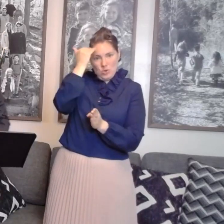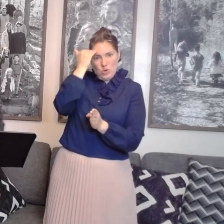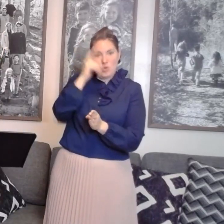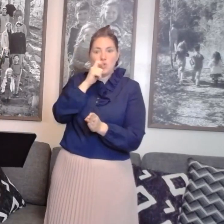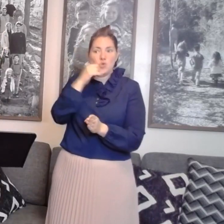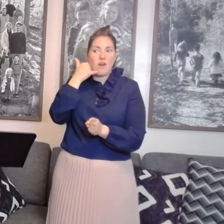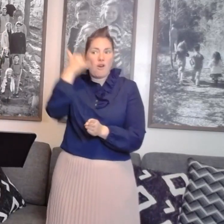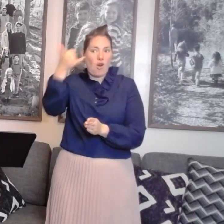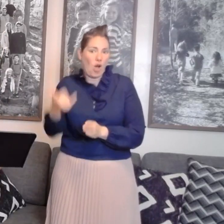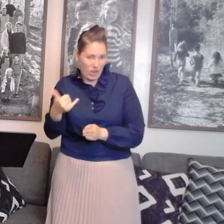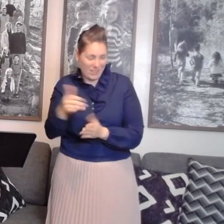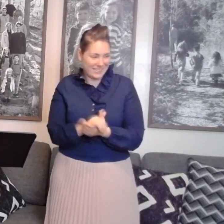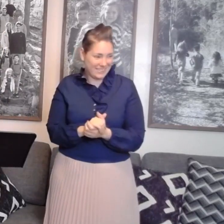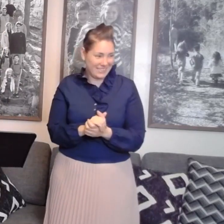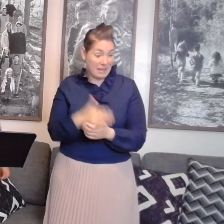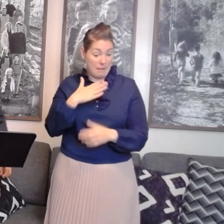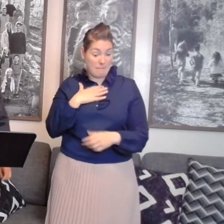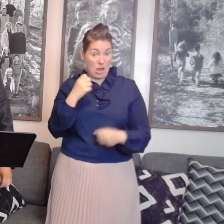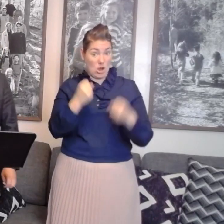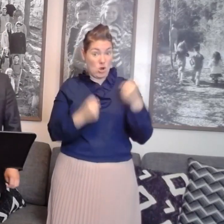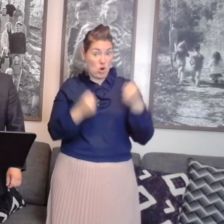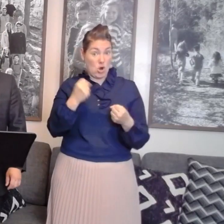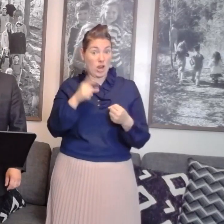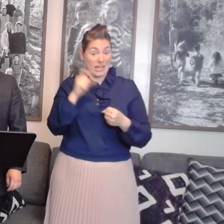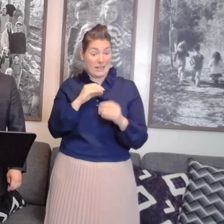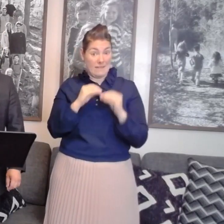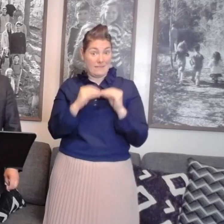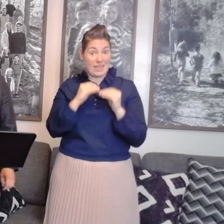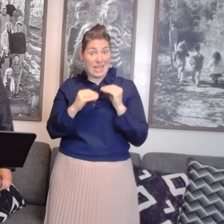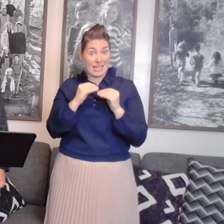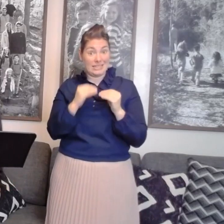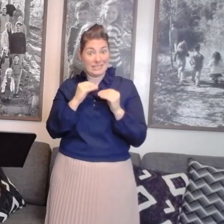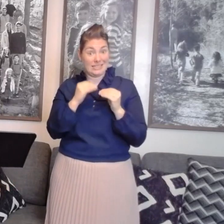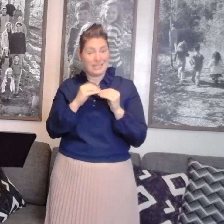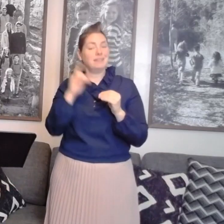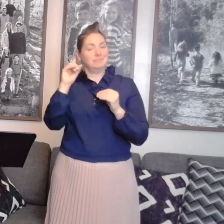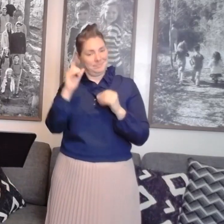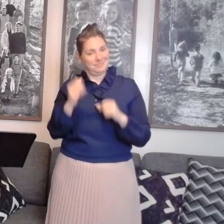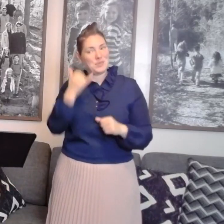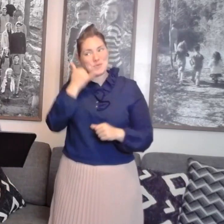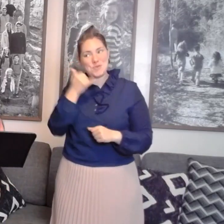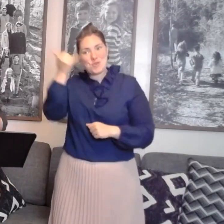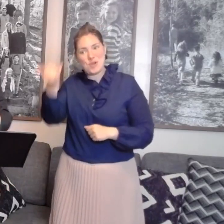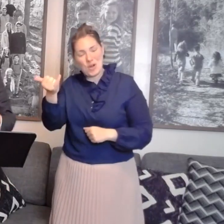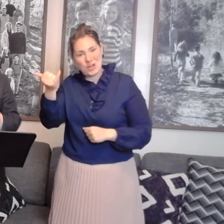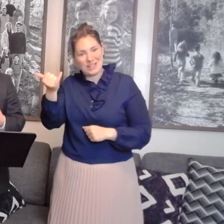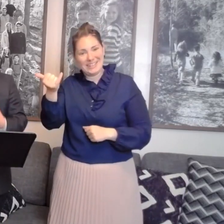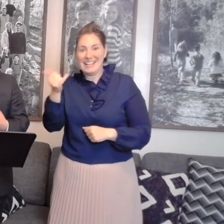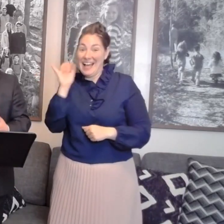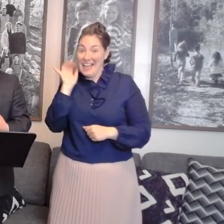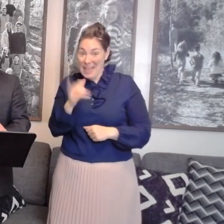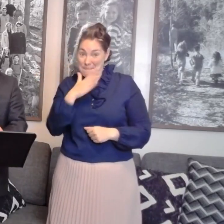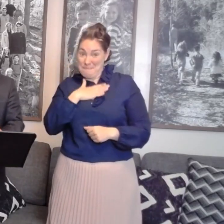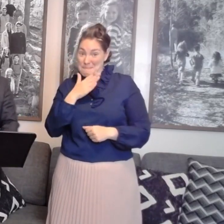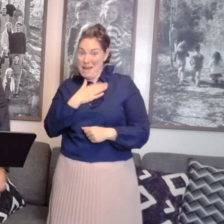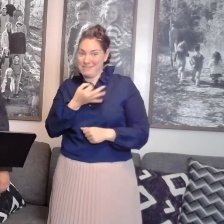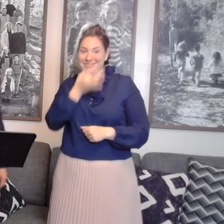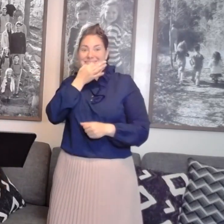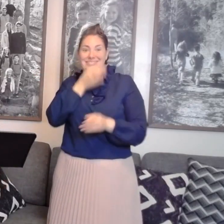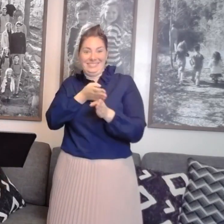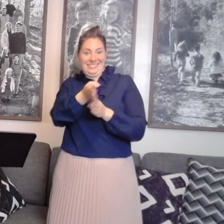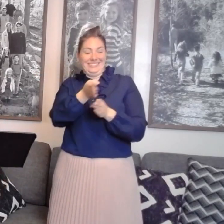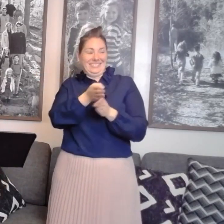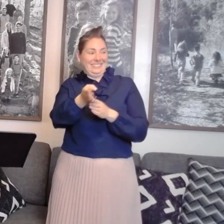call. When my car needs fixed, I know who to call. That's what I specialize in.